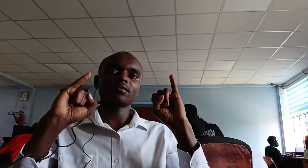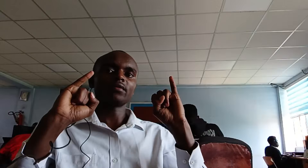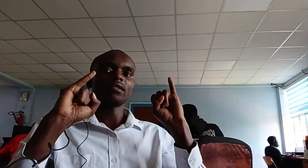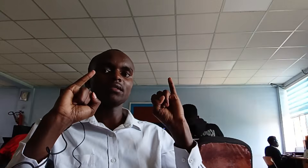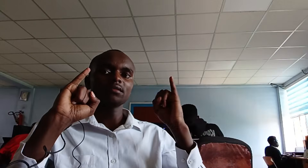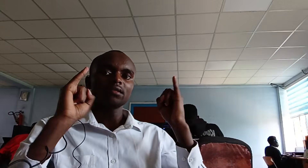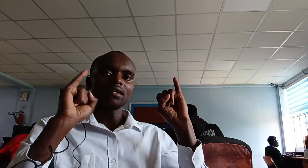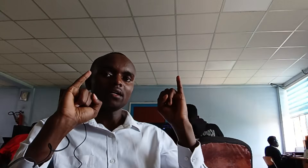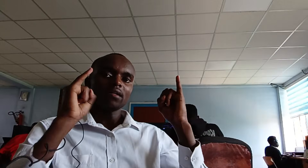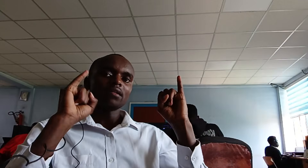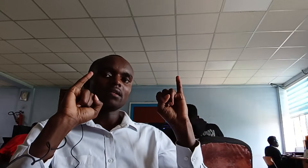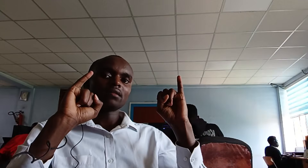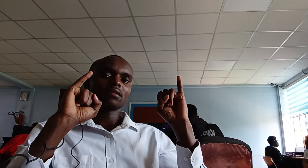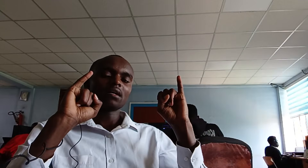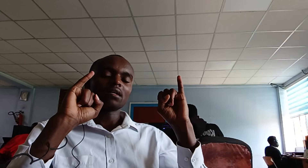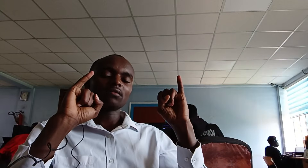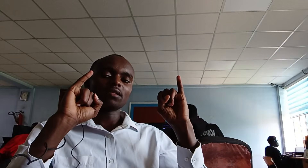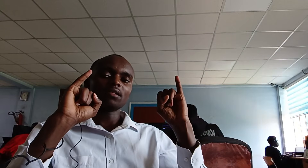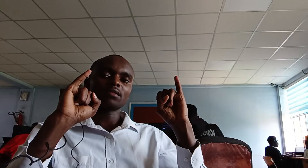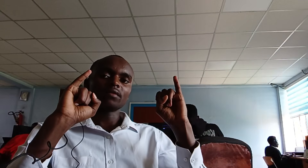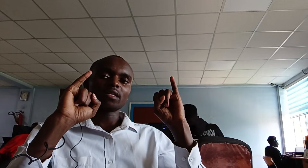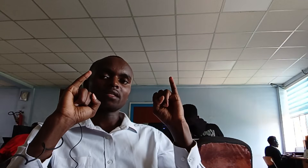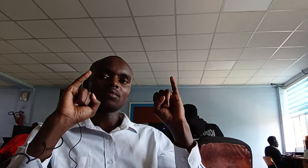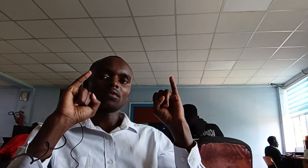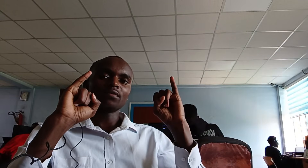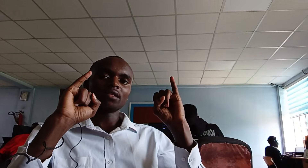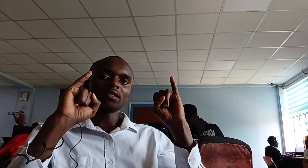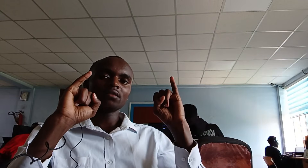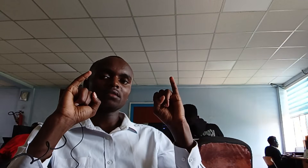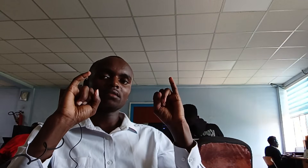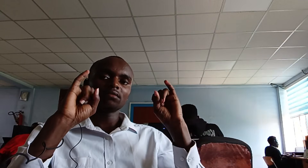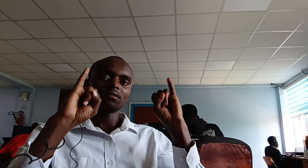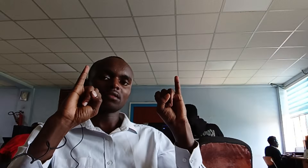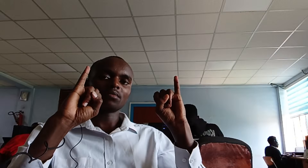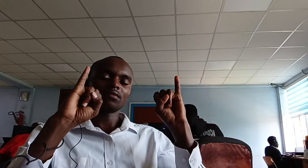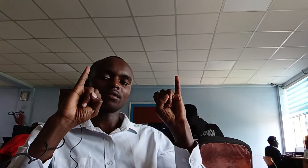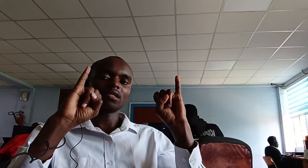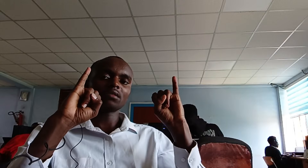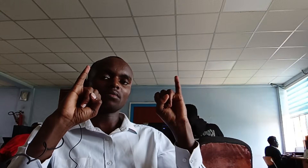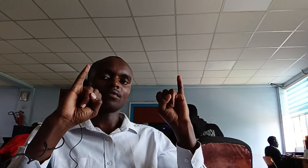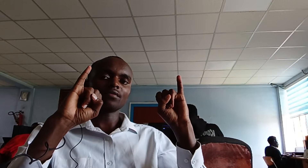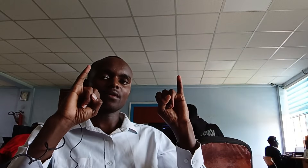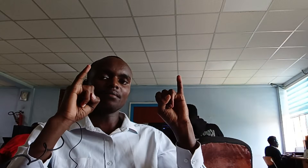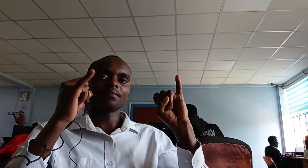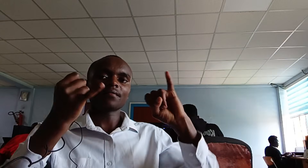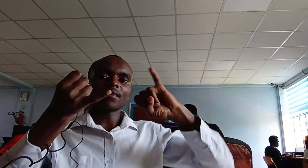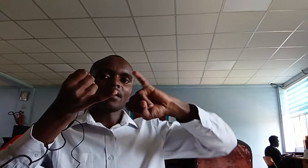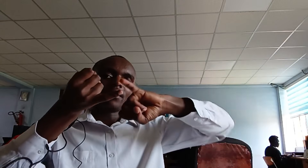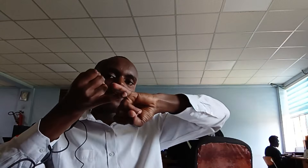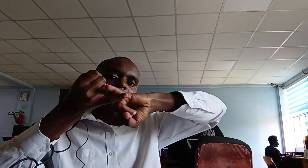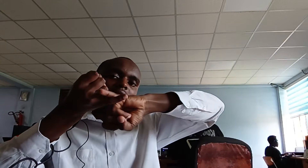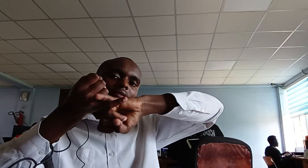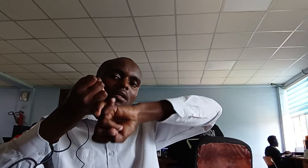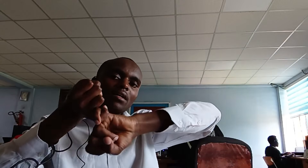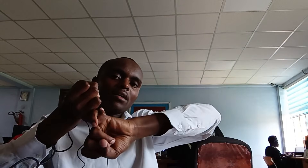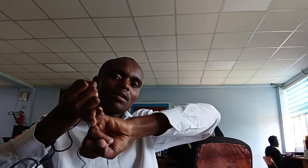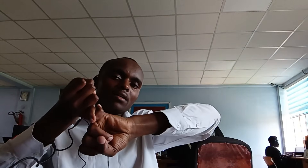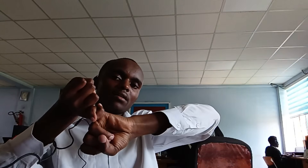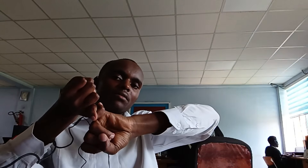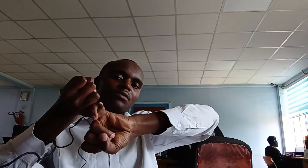finger. The index, not the index finger, the small fingers. The small fingers, both of them. Then you join them